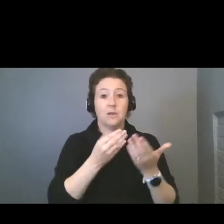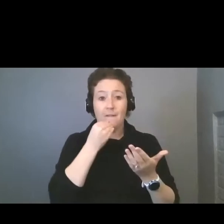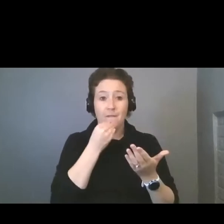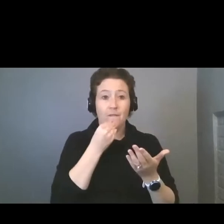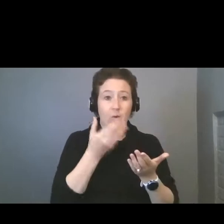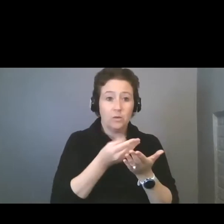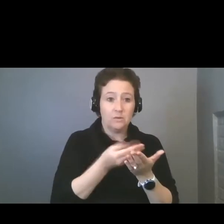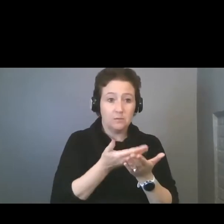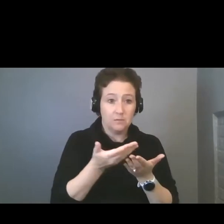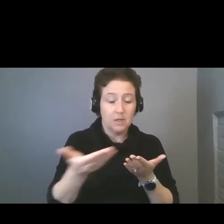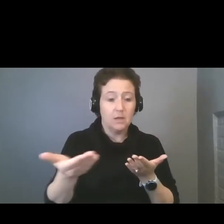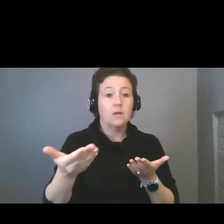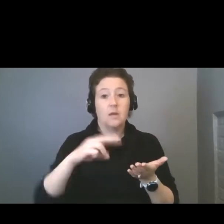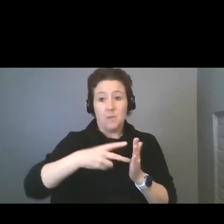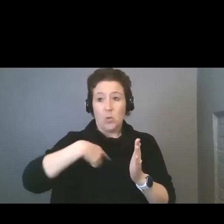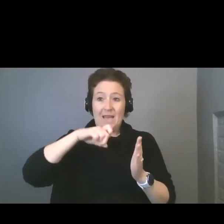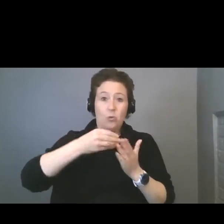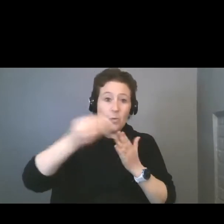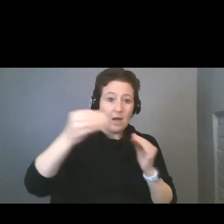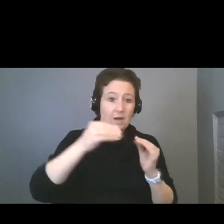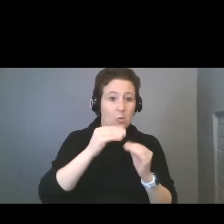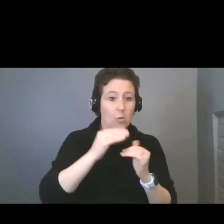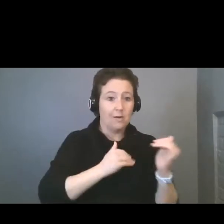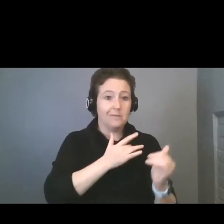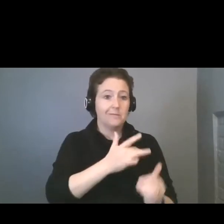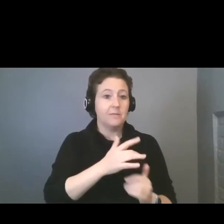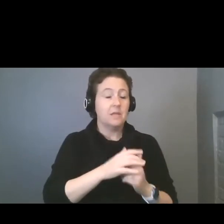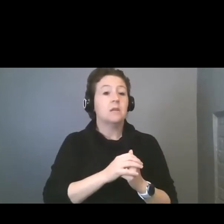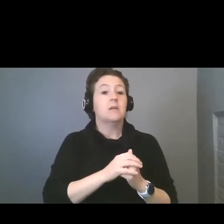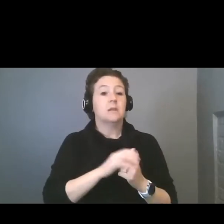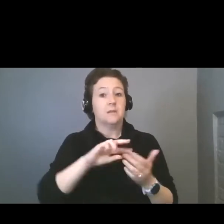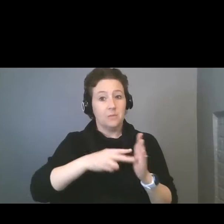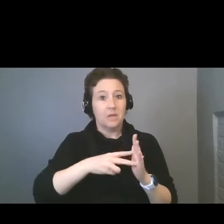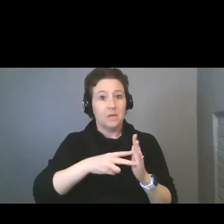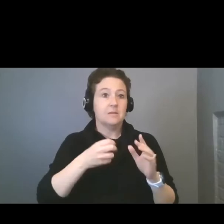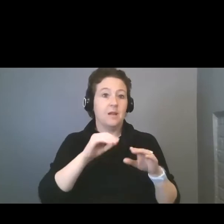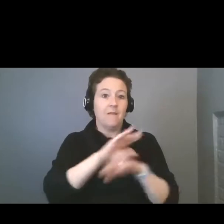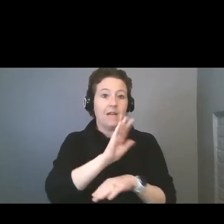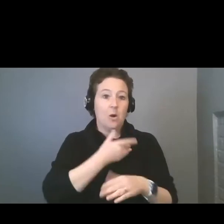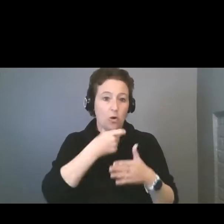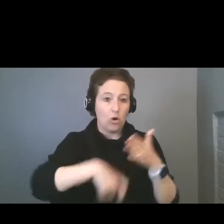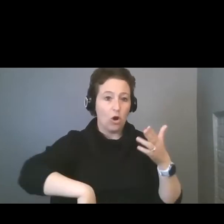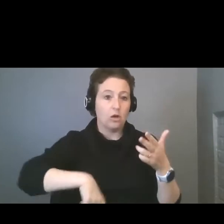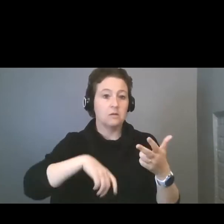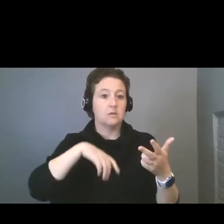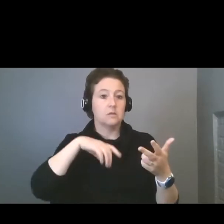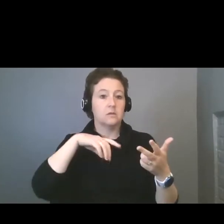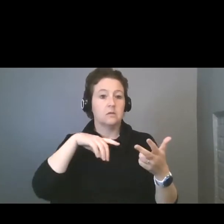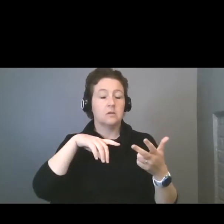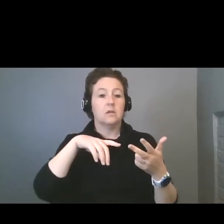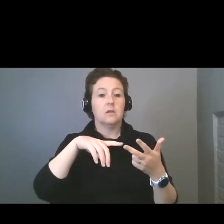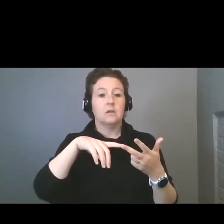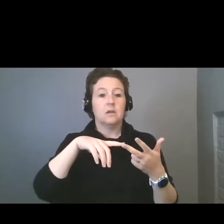to purchase considerably more food than usual, which has a significant impact on costs. and substantially